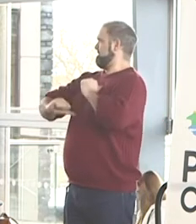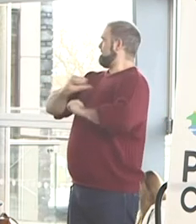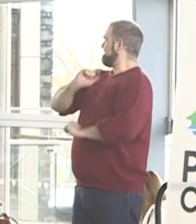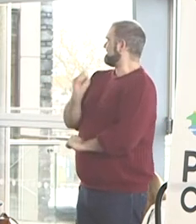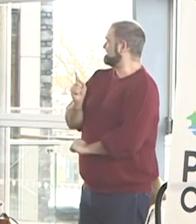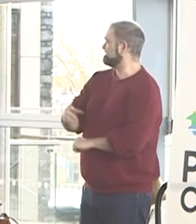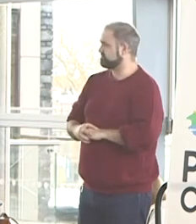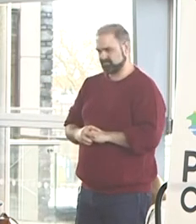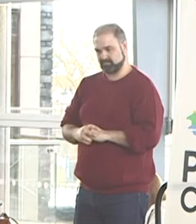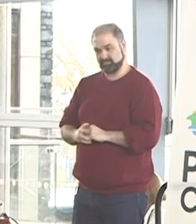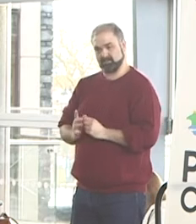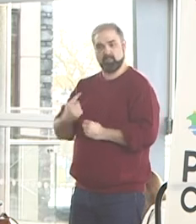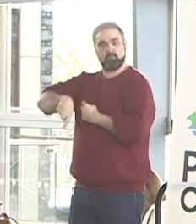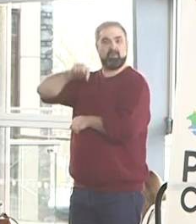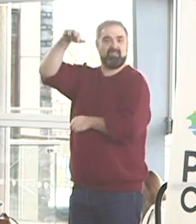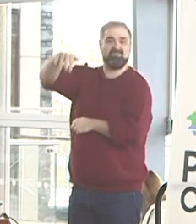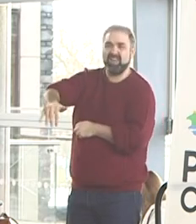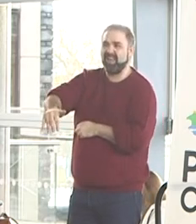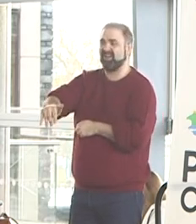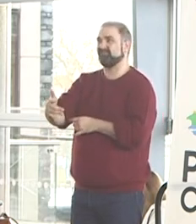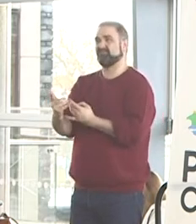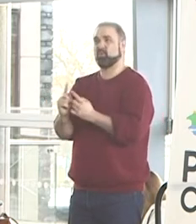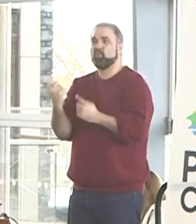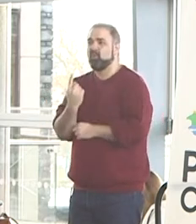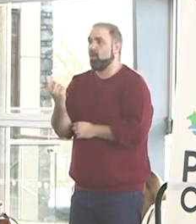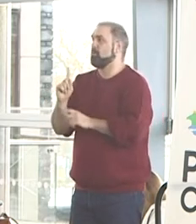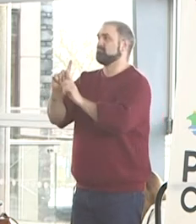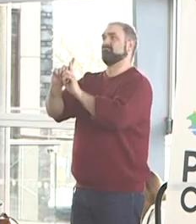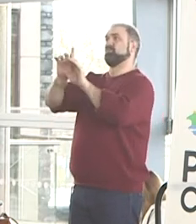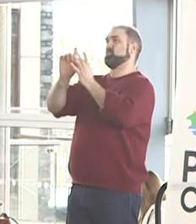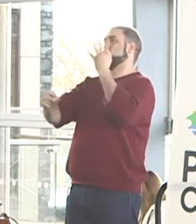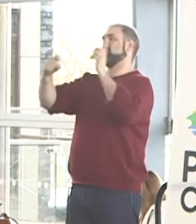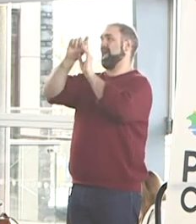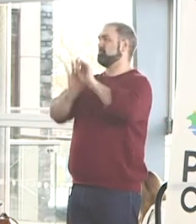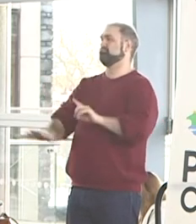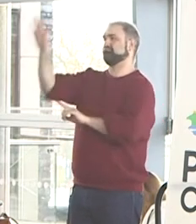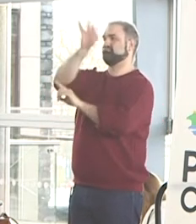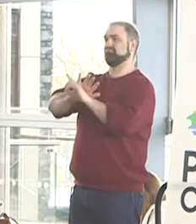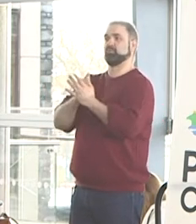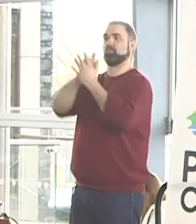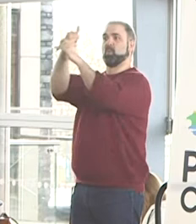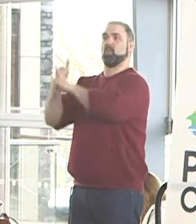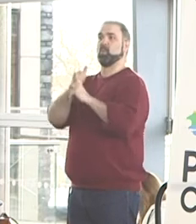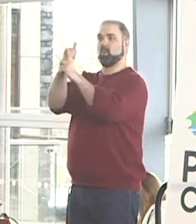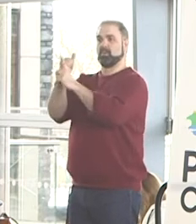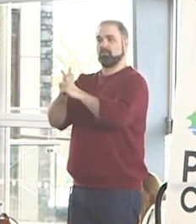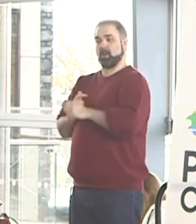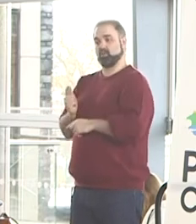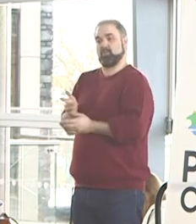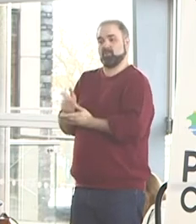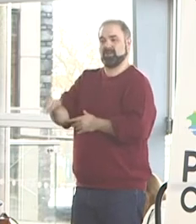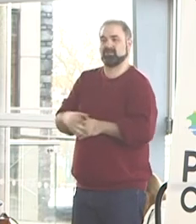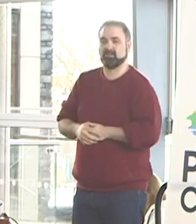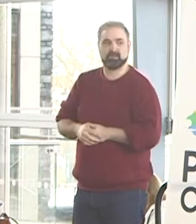We are there and have been there for people all over the UK, but my journey started by phoning switchboard. And then you went to the London